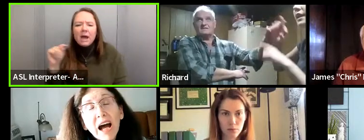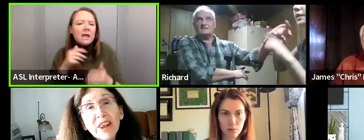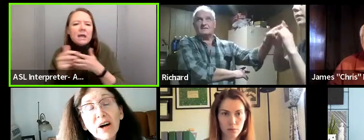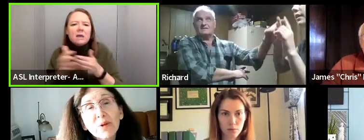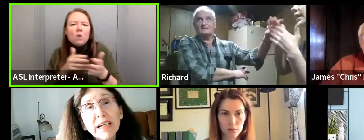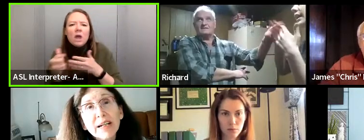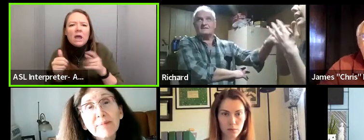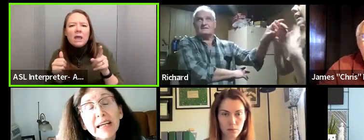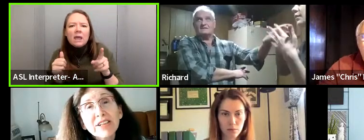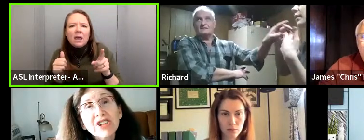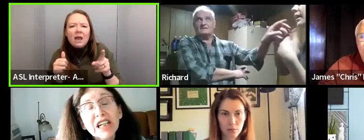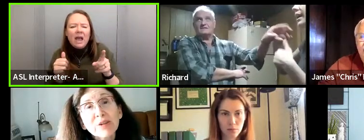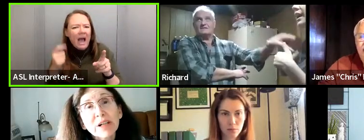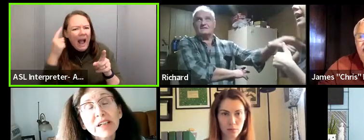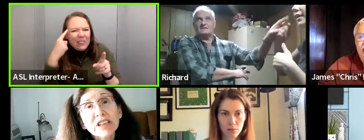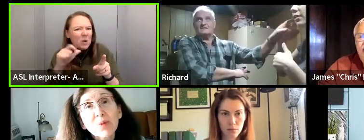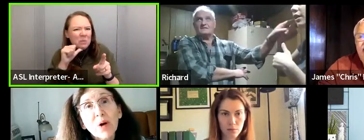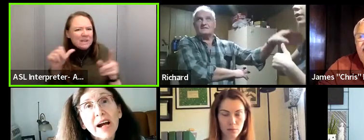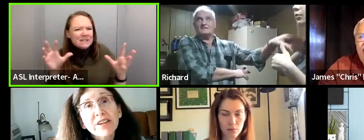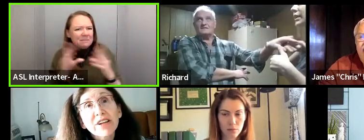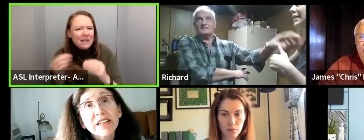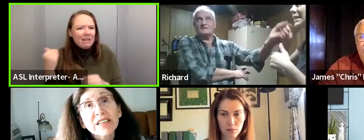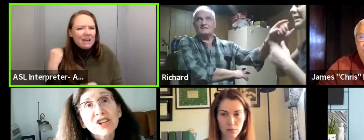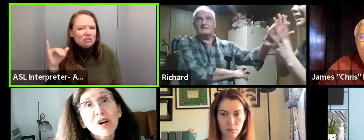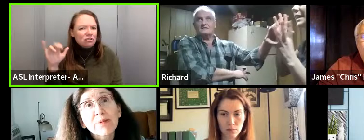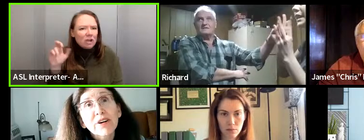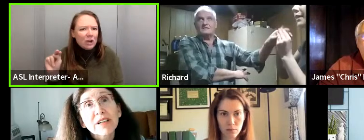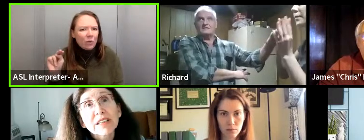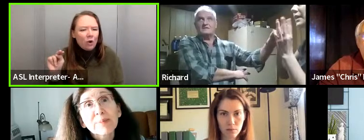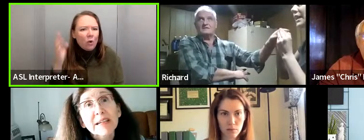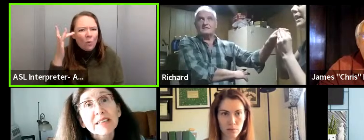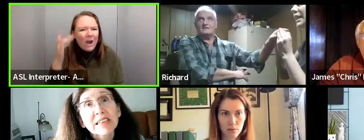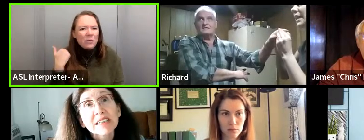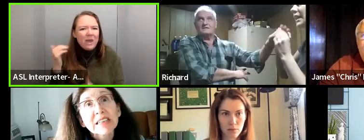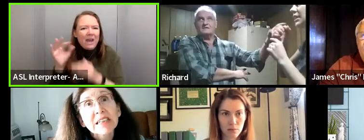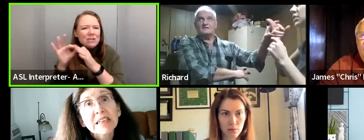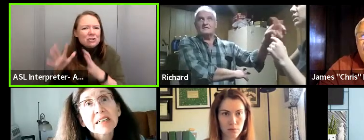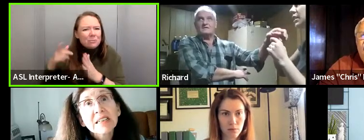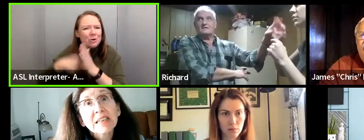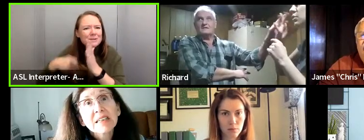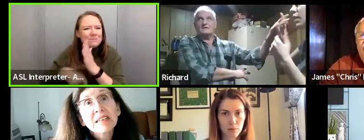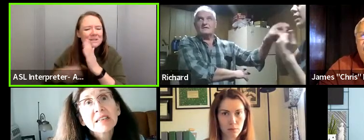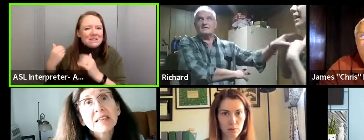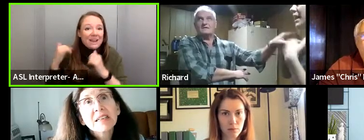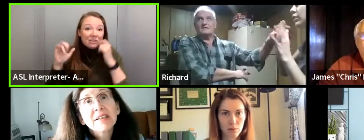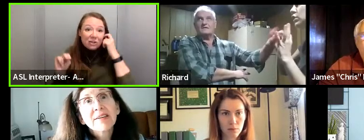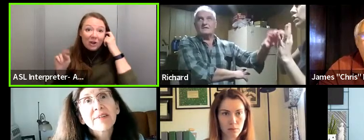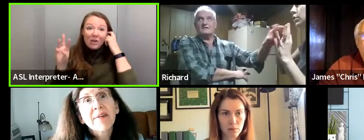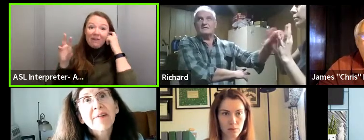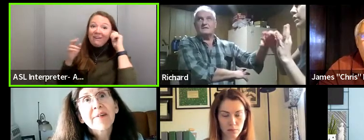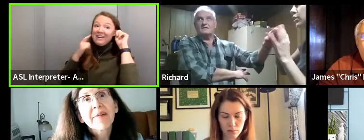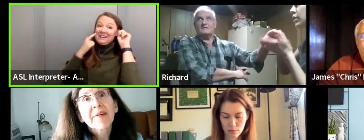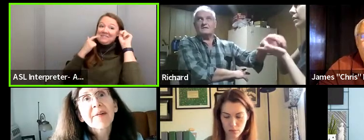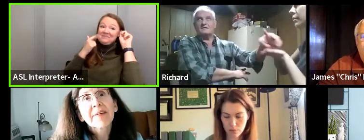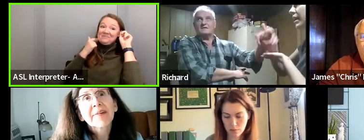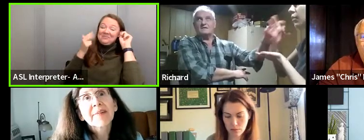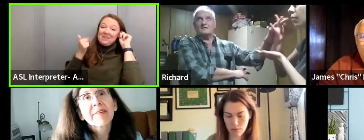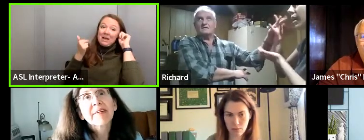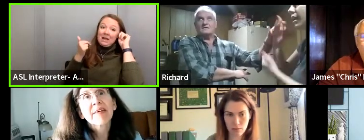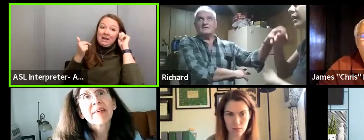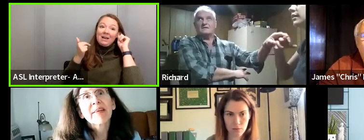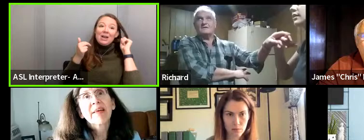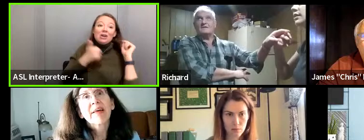what? I thought we didn't meet in January, so why are there interpreter expenses? Well, you know, I'm sorry. I guess